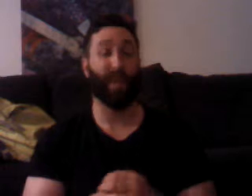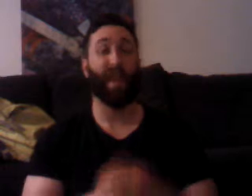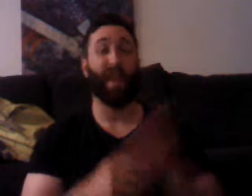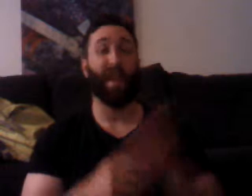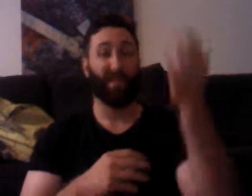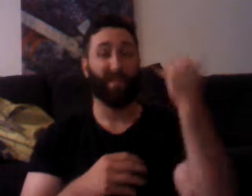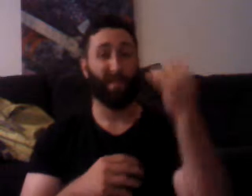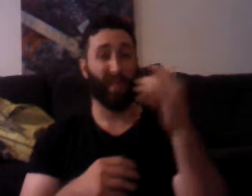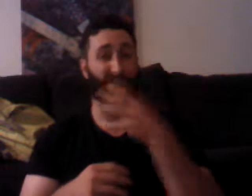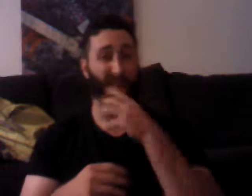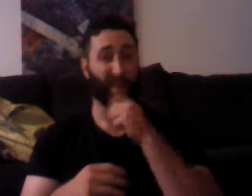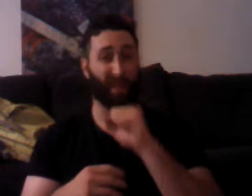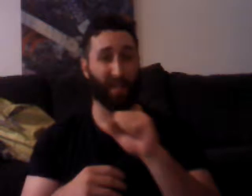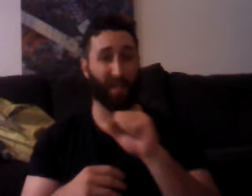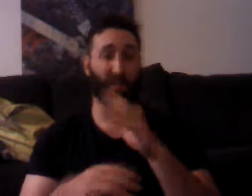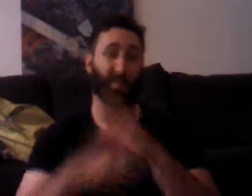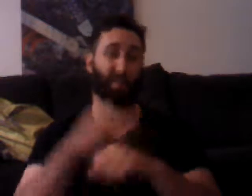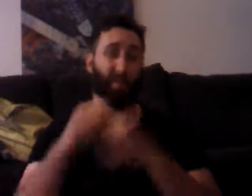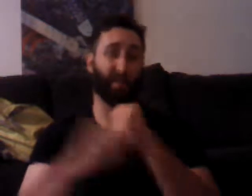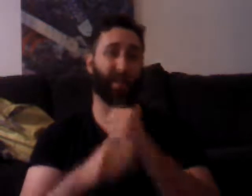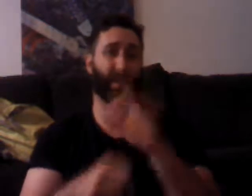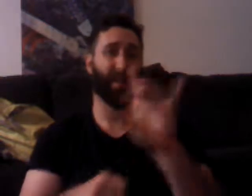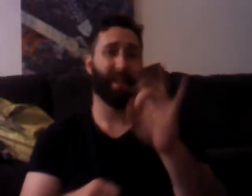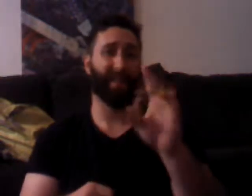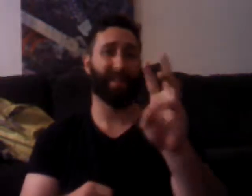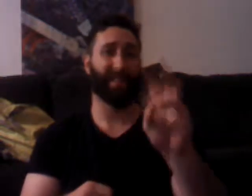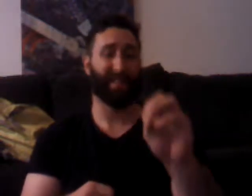half later, hot dogs are still the #1 treat on the street.